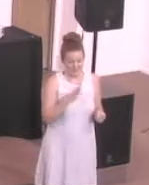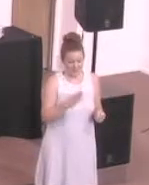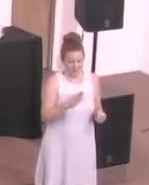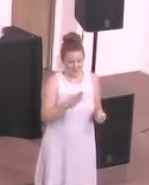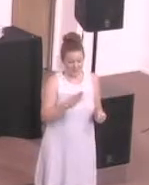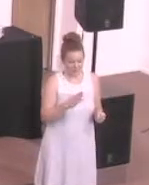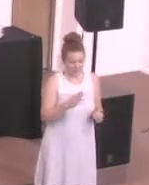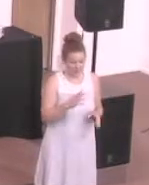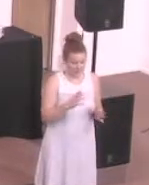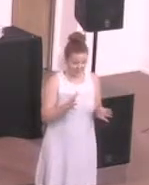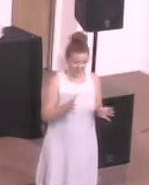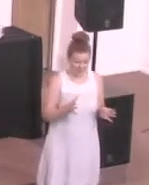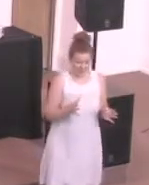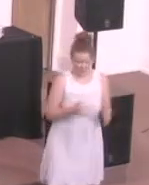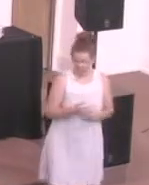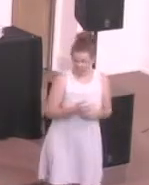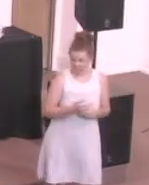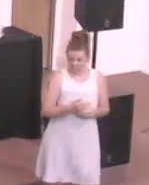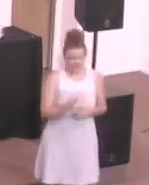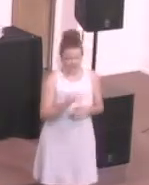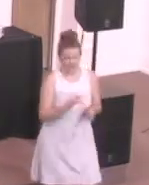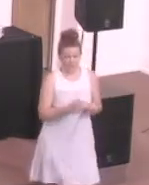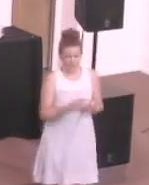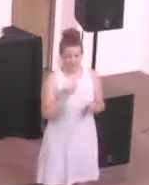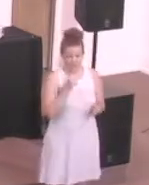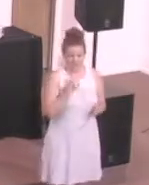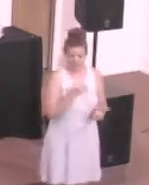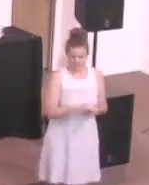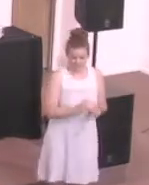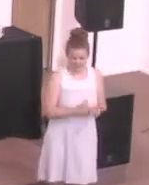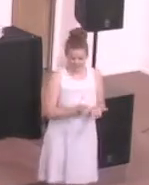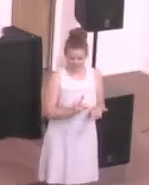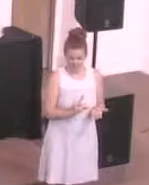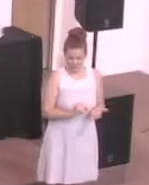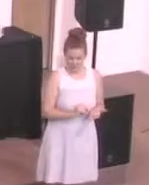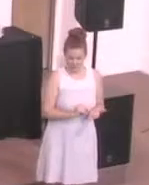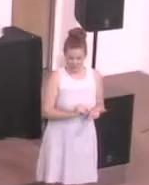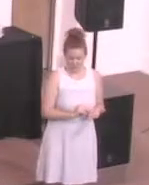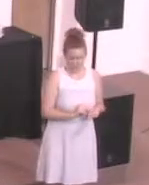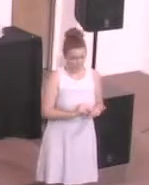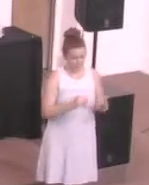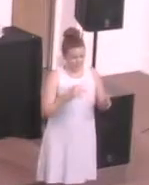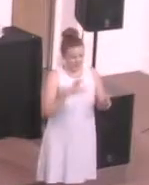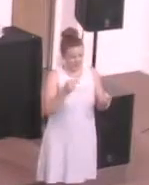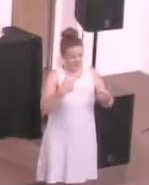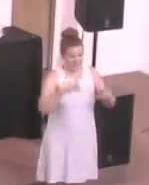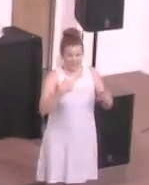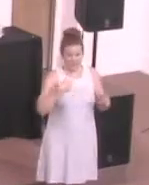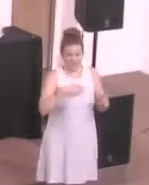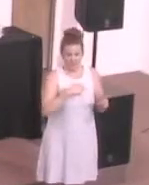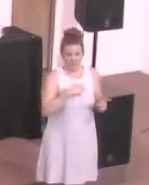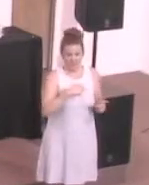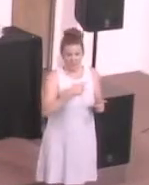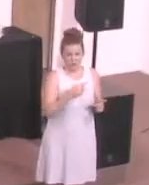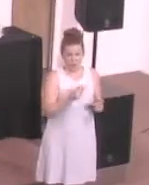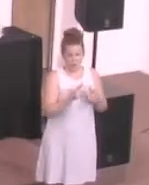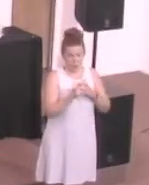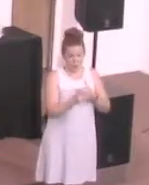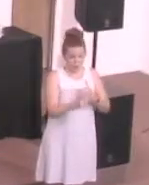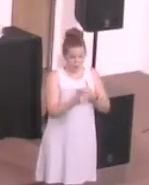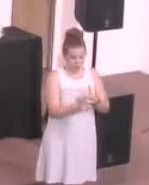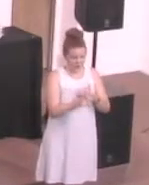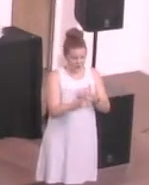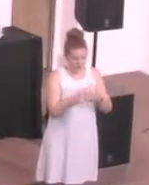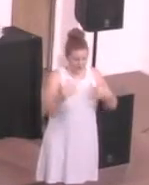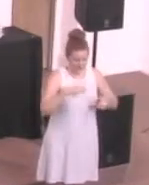It's not saying that there. Because it says, and let us run.